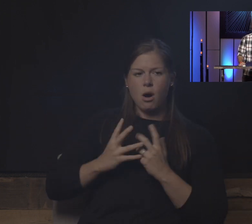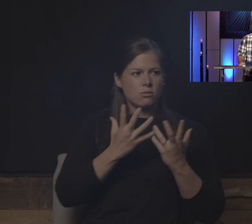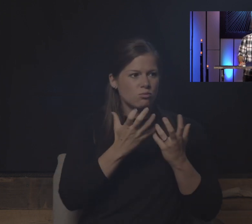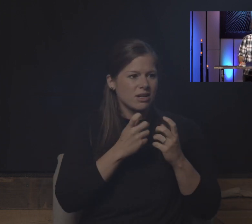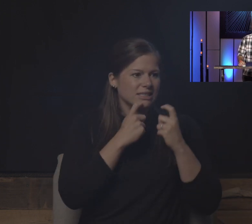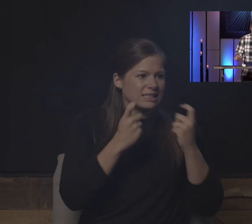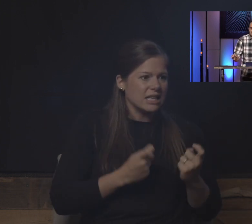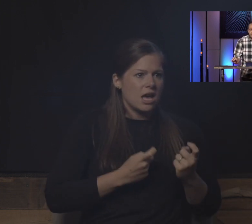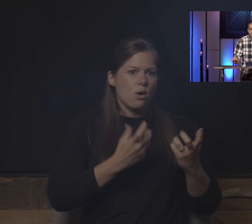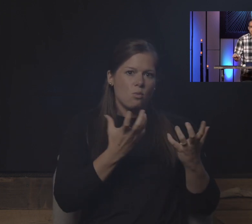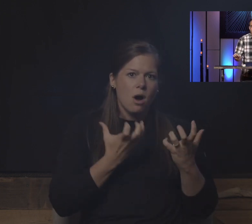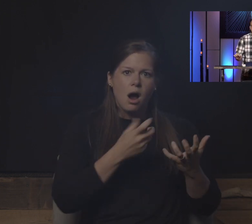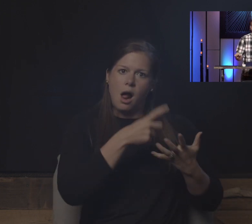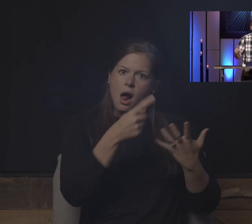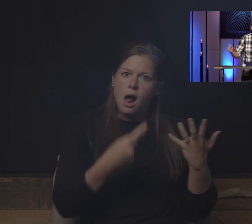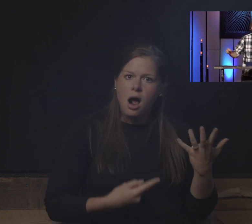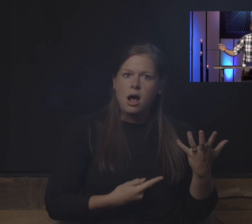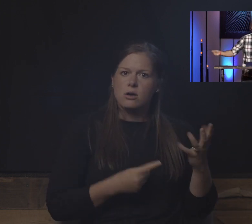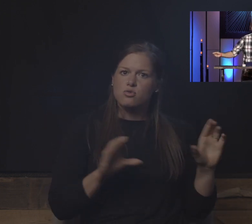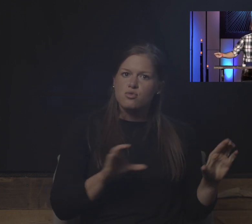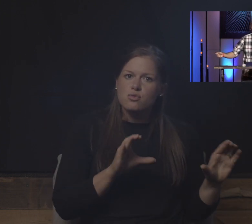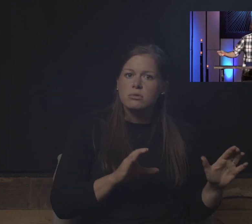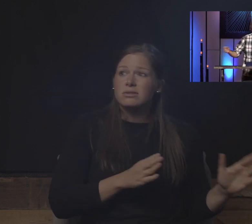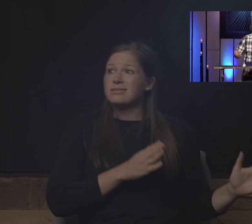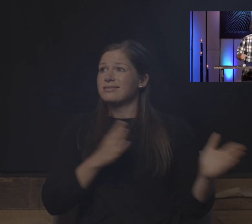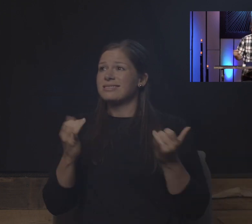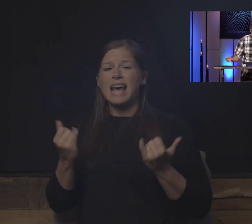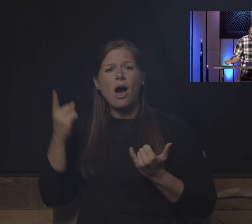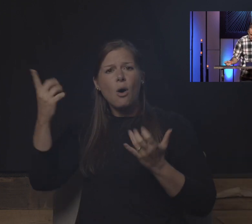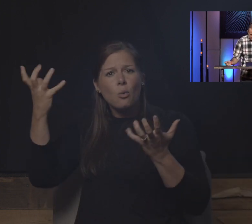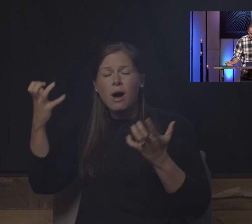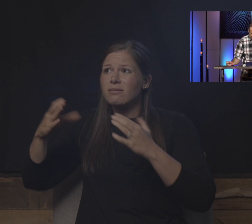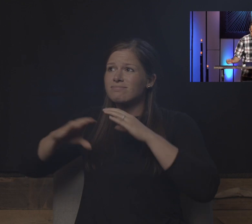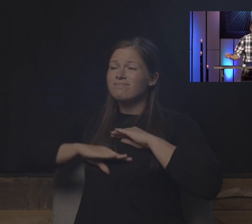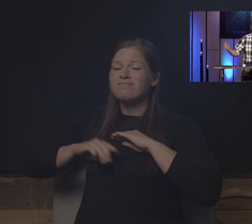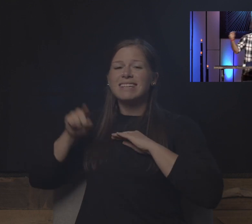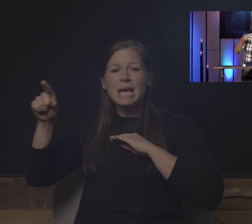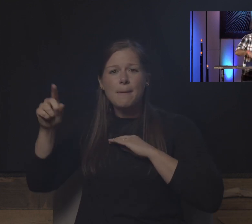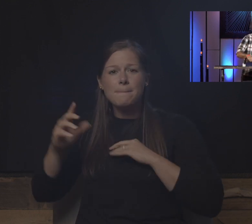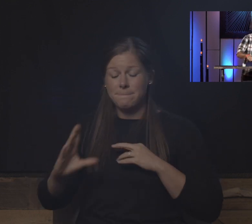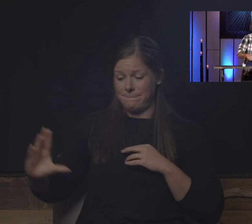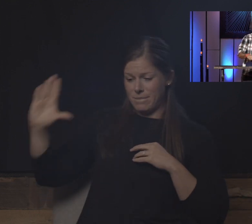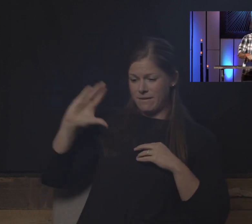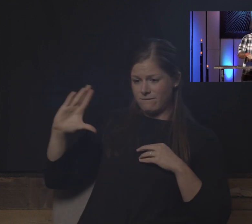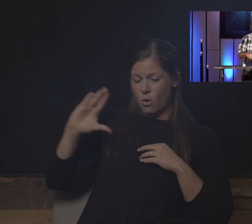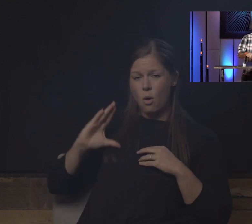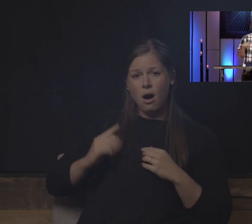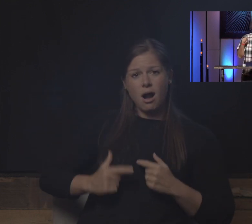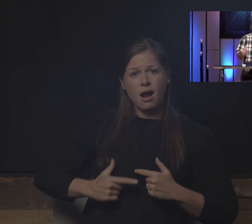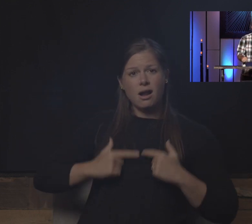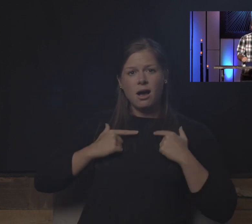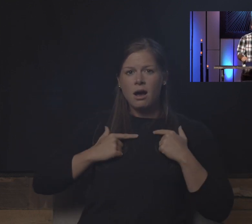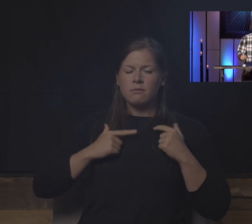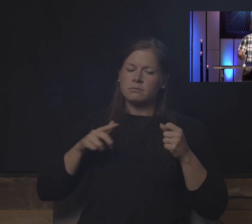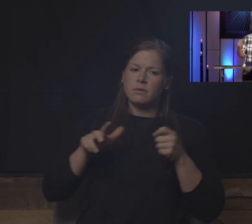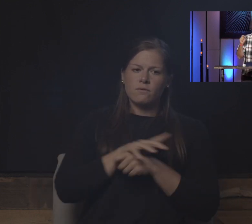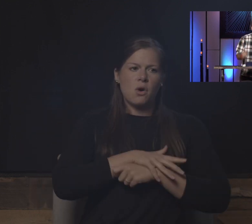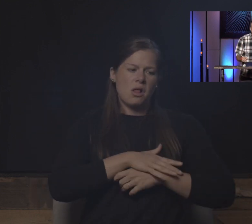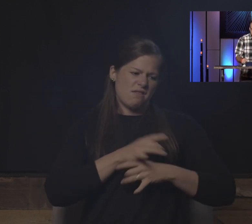him. They lived in malice and envy, hating and being hated. Now they love people. Now